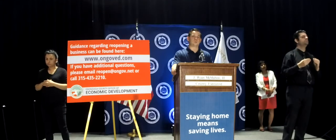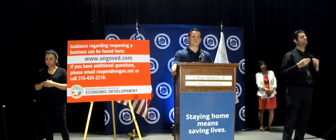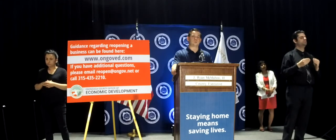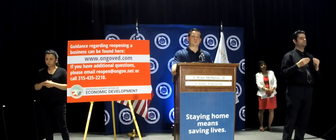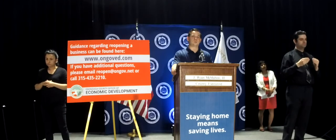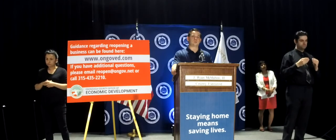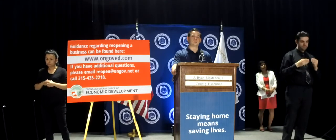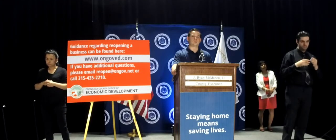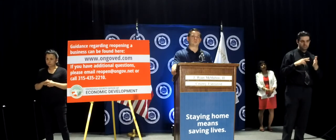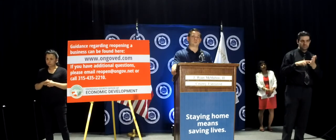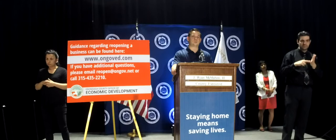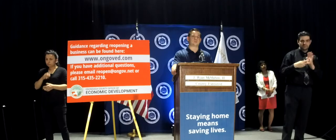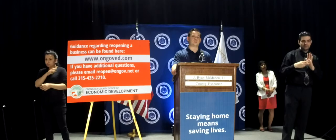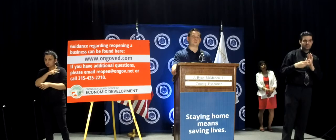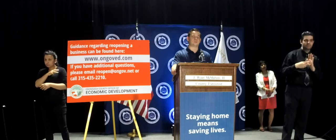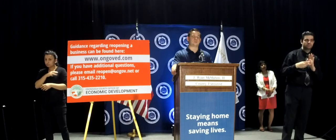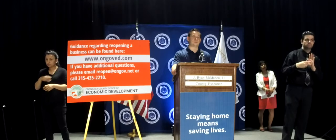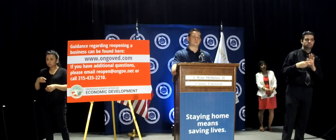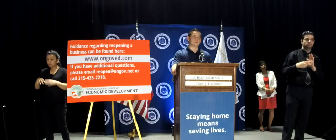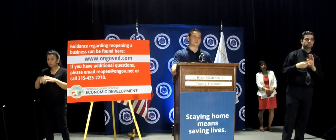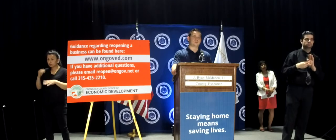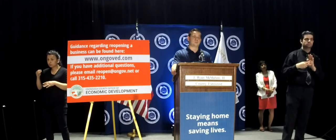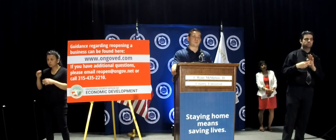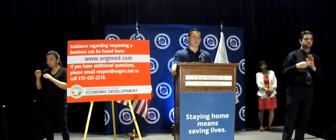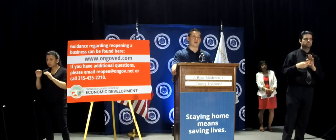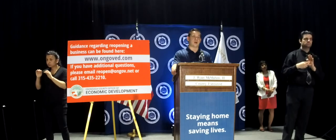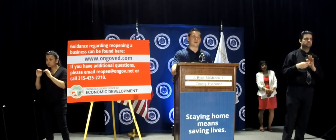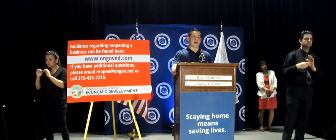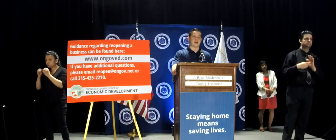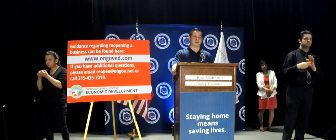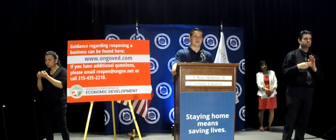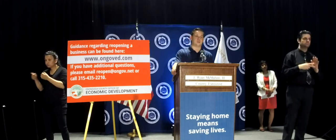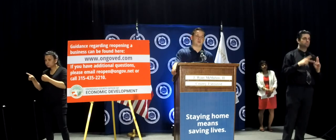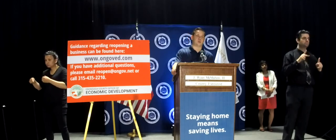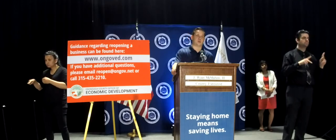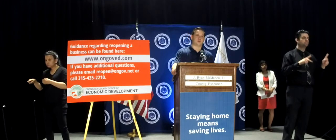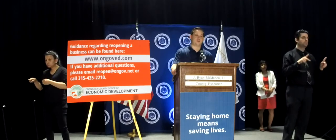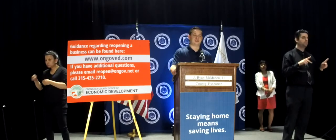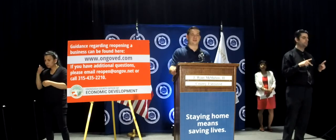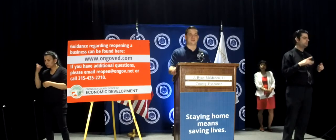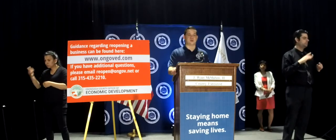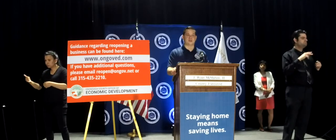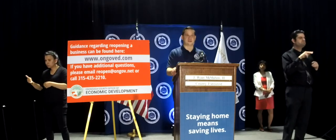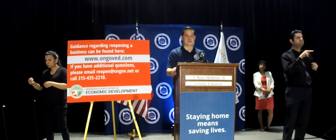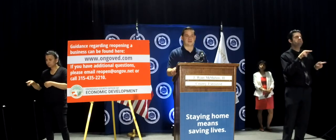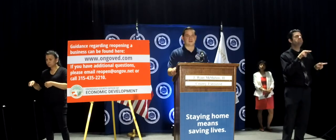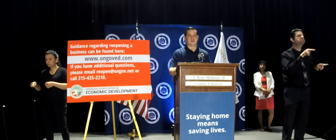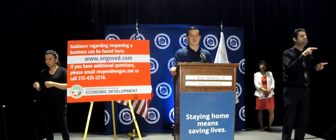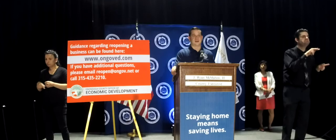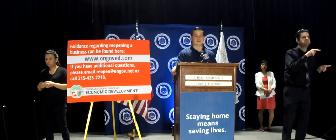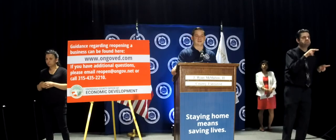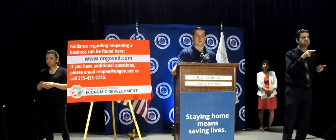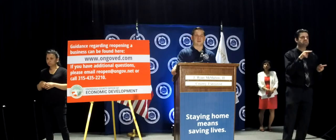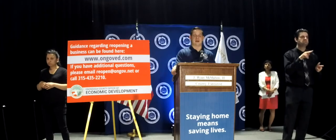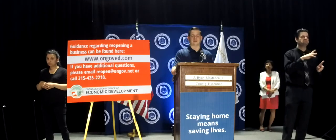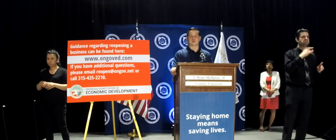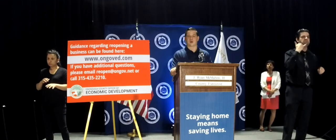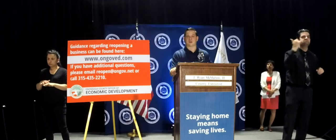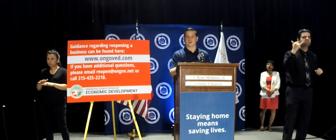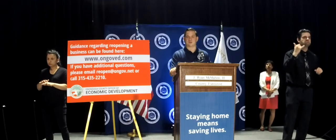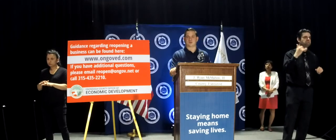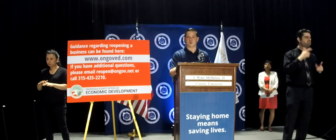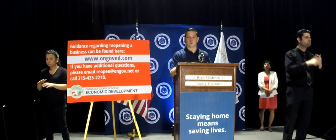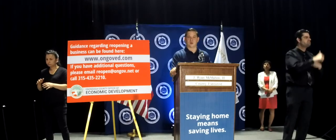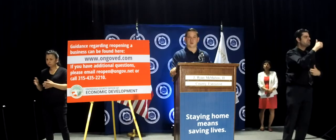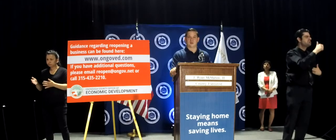to be like, I don't think so, I'm making this call? Yeah, I think people take it seriously. And a lot of those